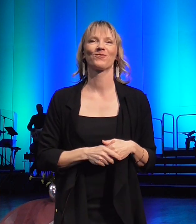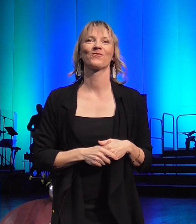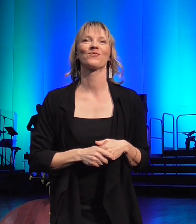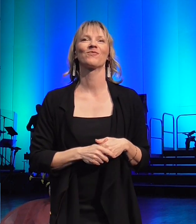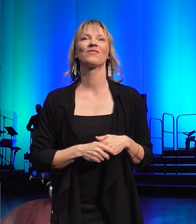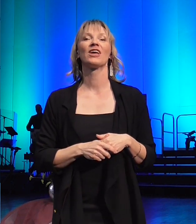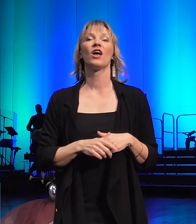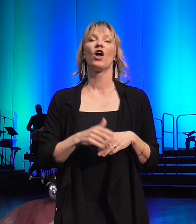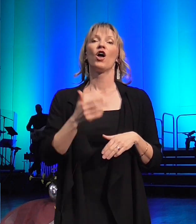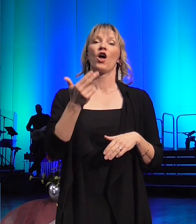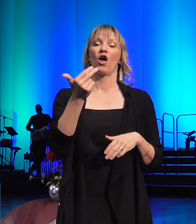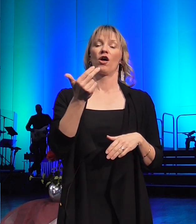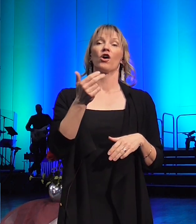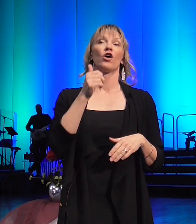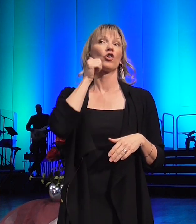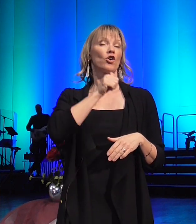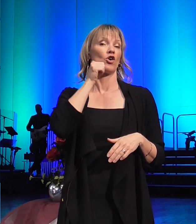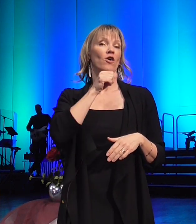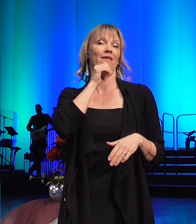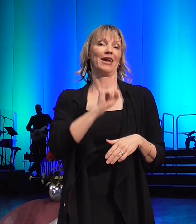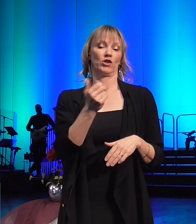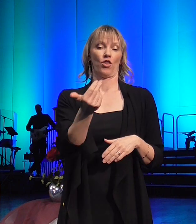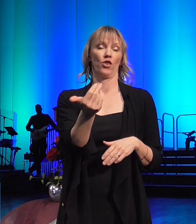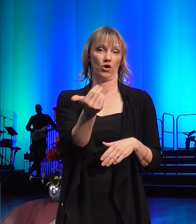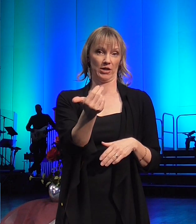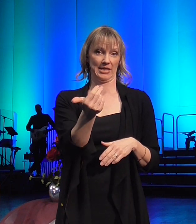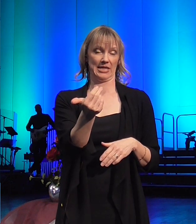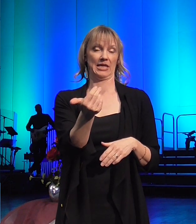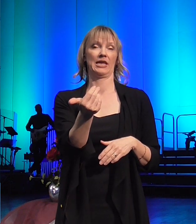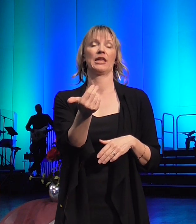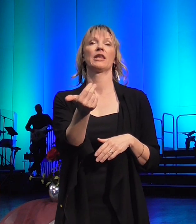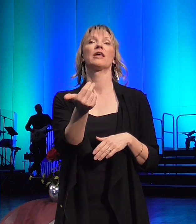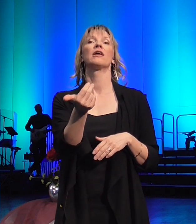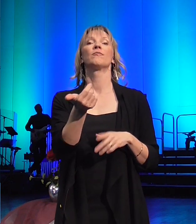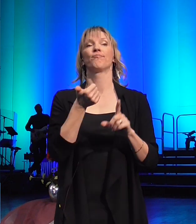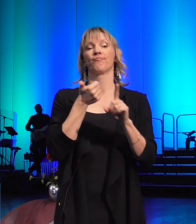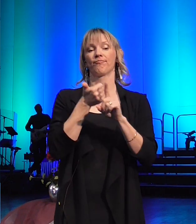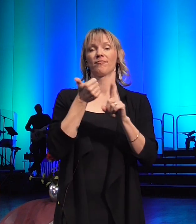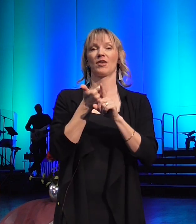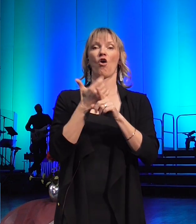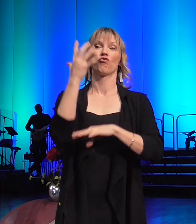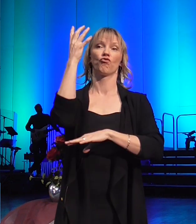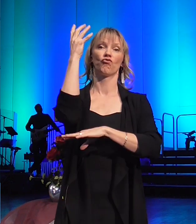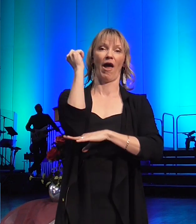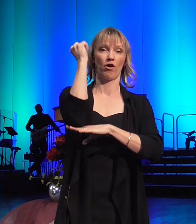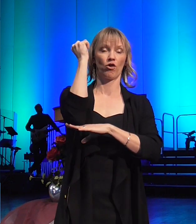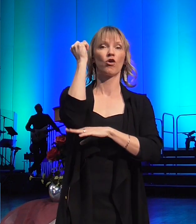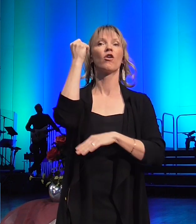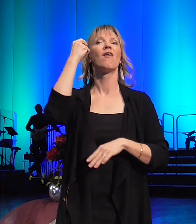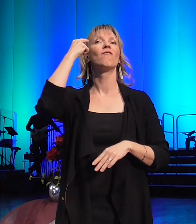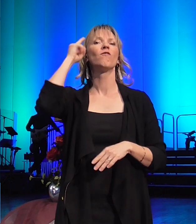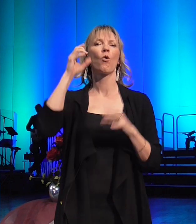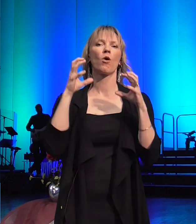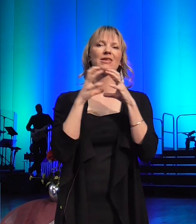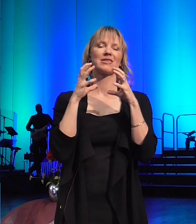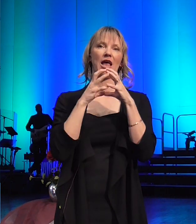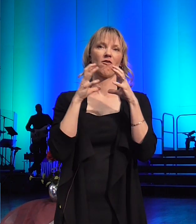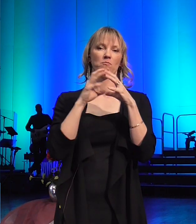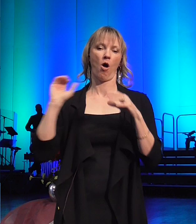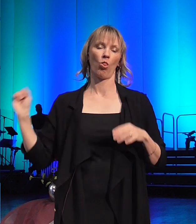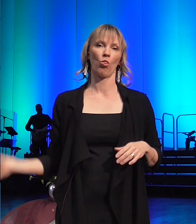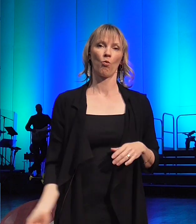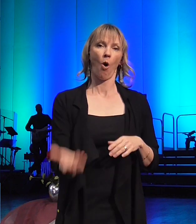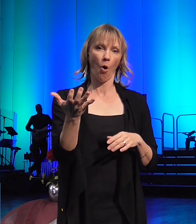There's a 13-year-old girl who made the record for softball, throwing the ball